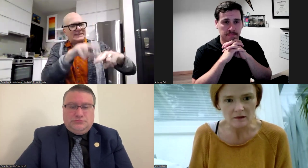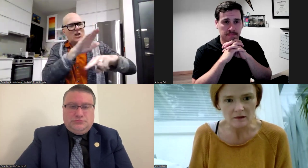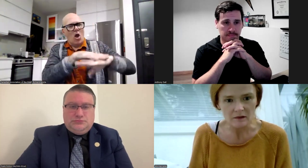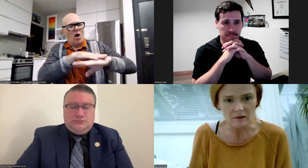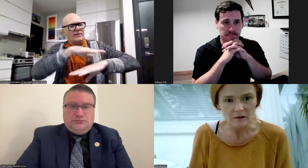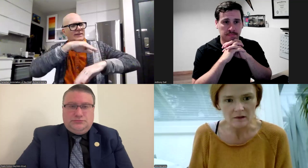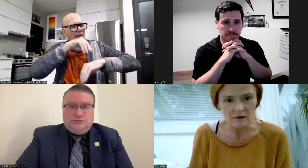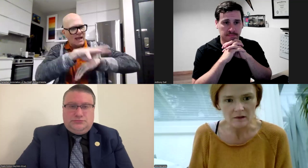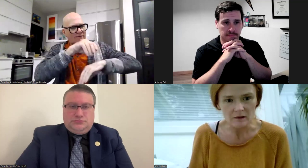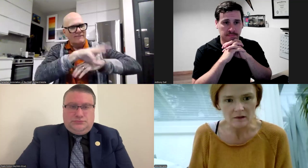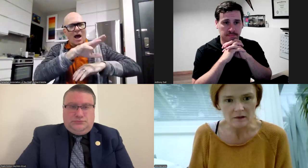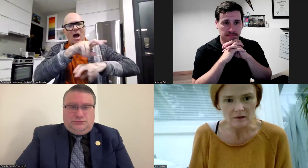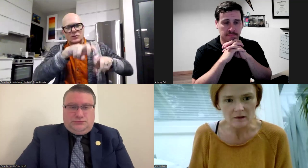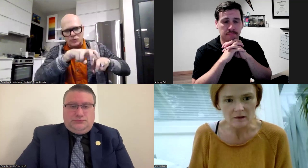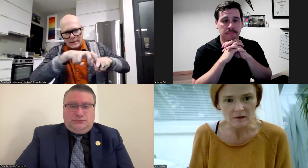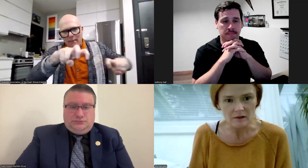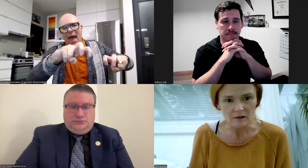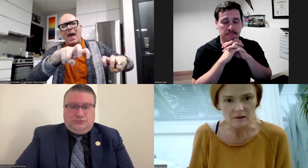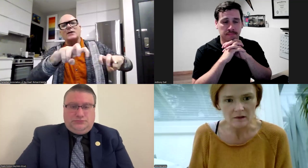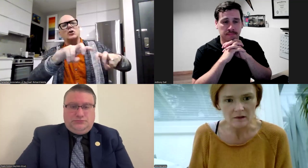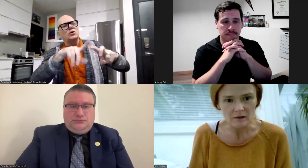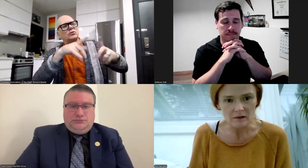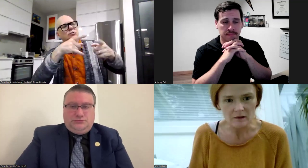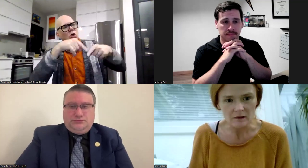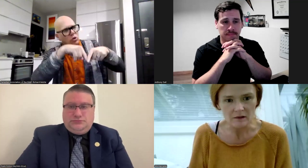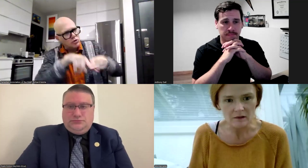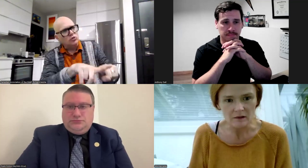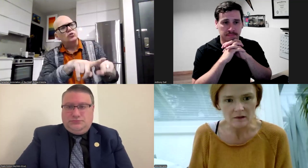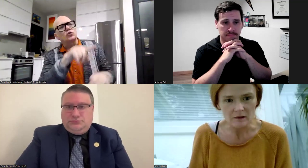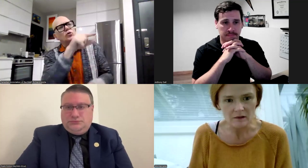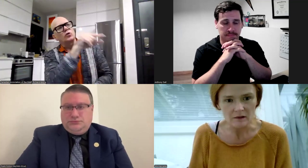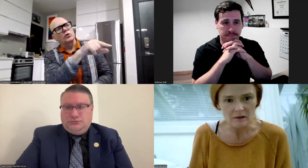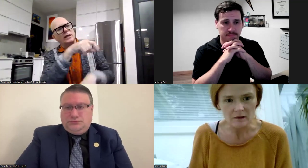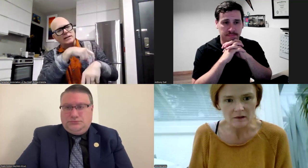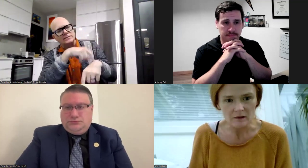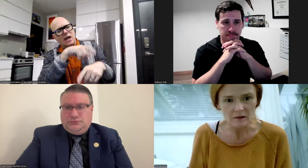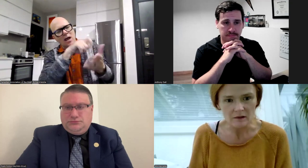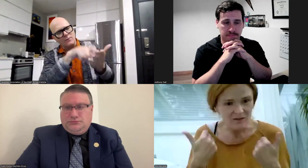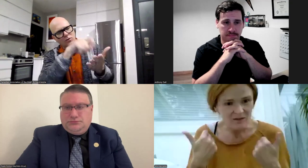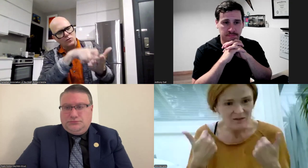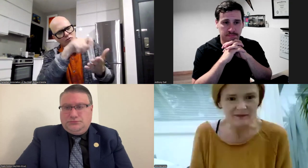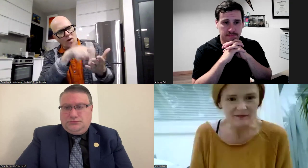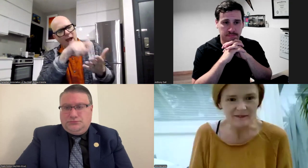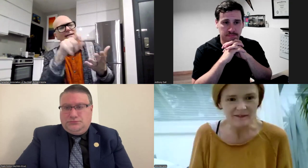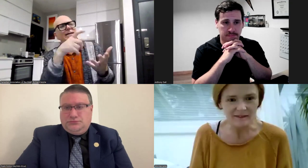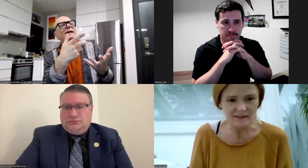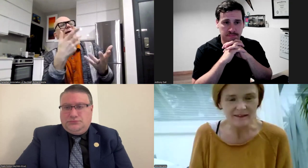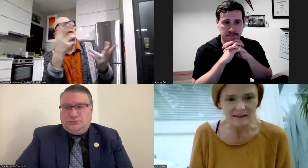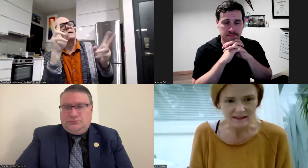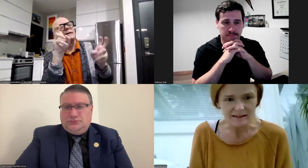that they are able to come and sit on an advisory council or advise the school district to say, this